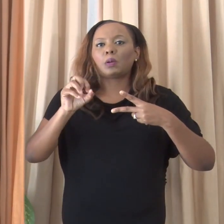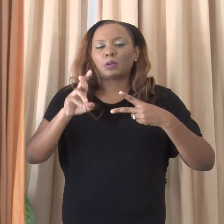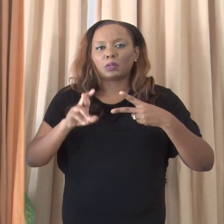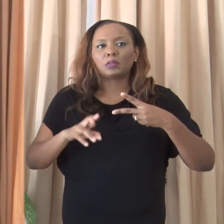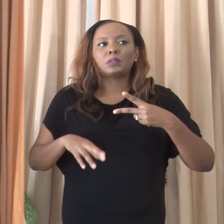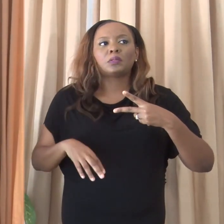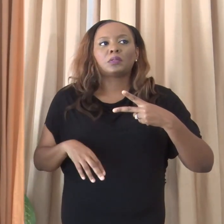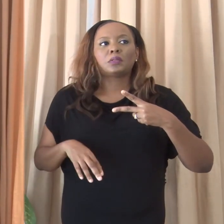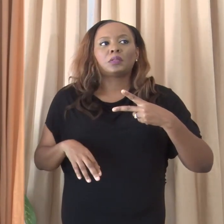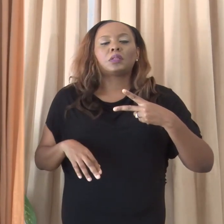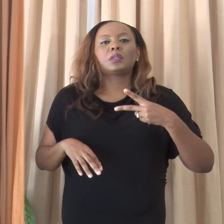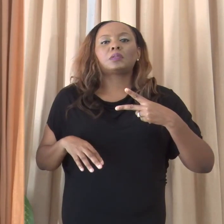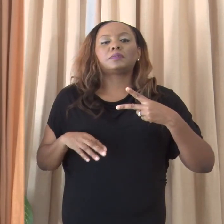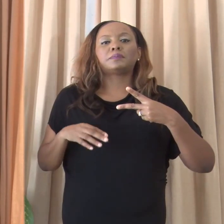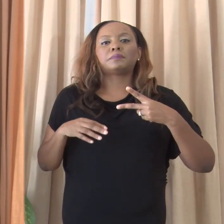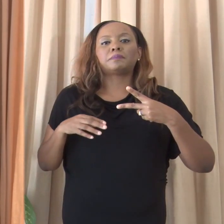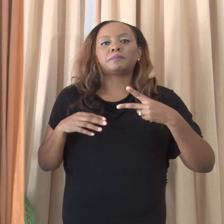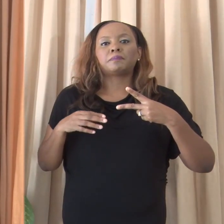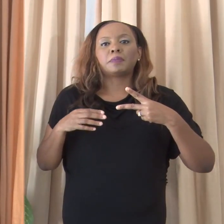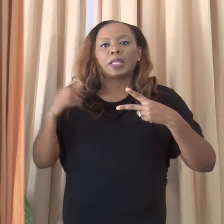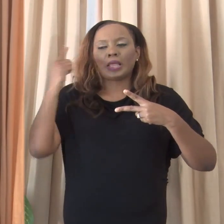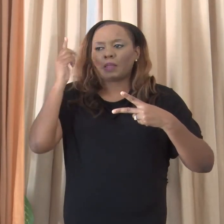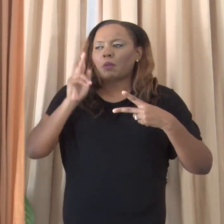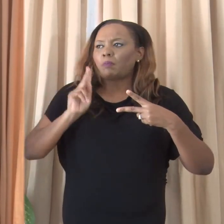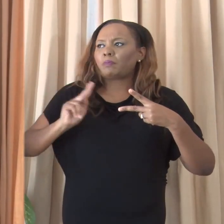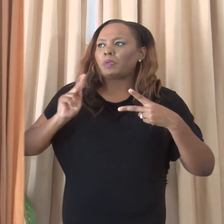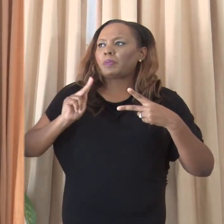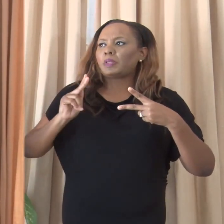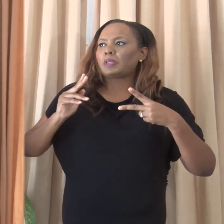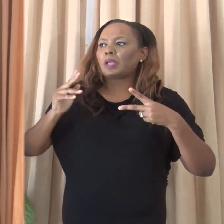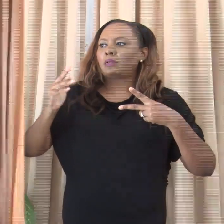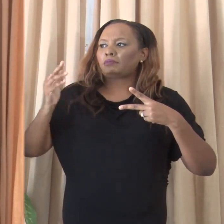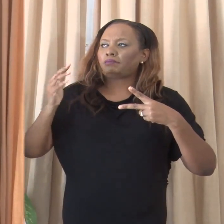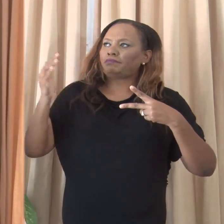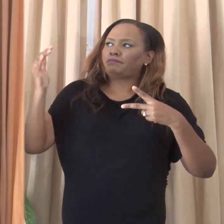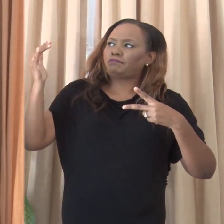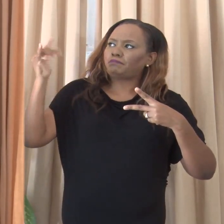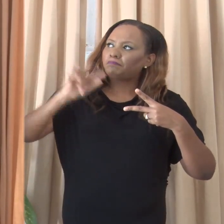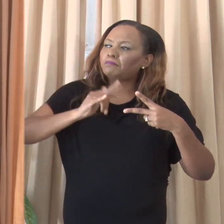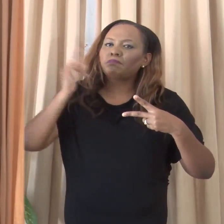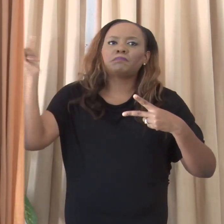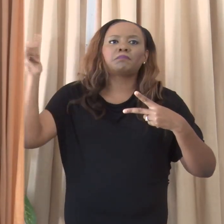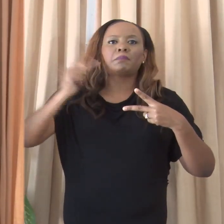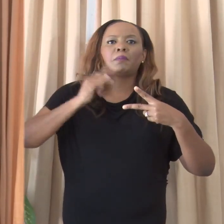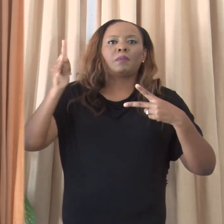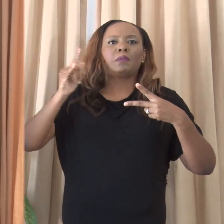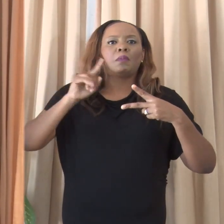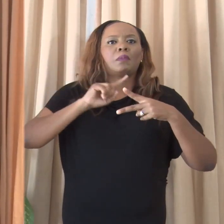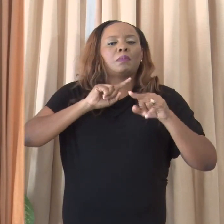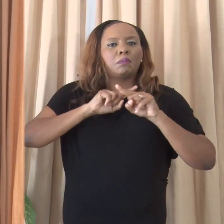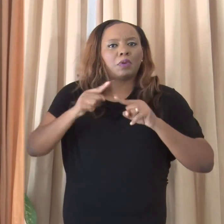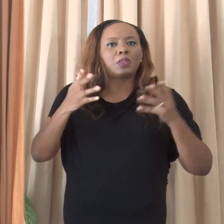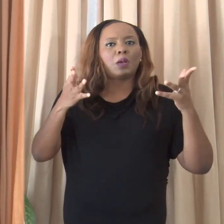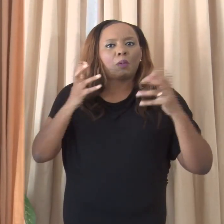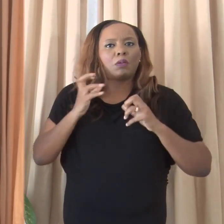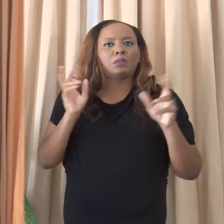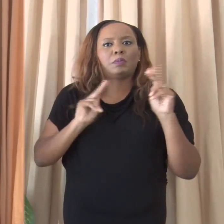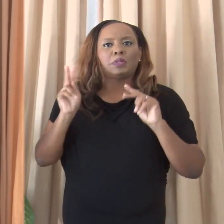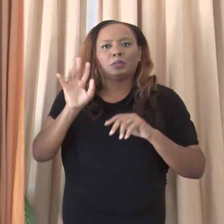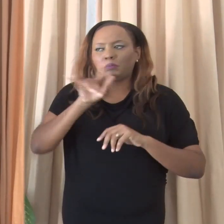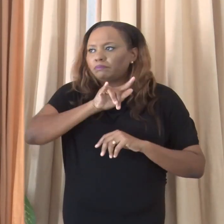passengers who they brought into the country. And of course, these people would largely be citizens of the various states in Europe, primarily Germany.